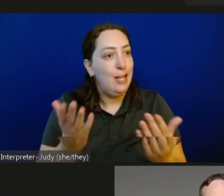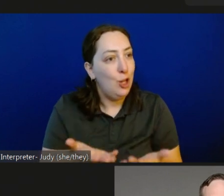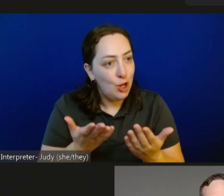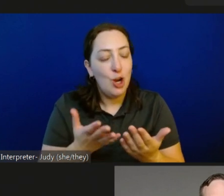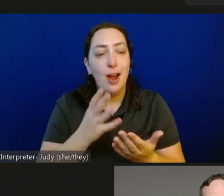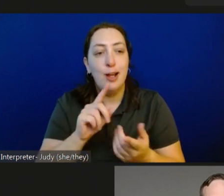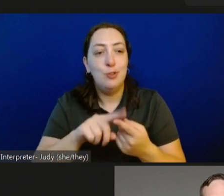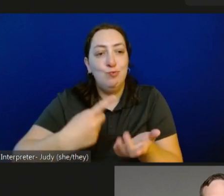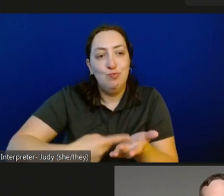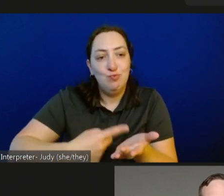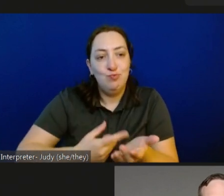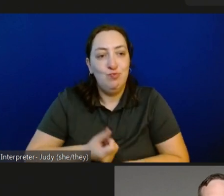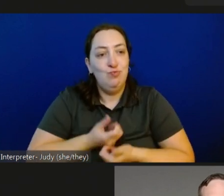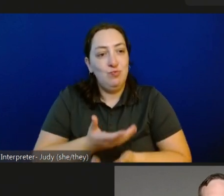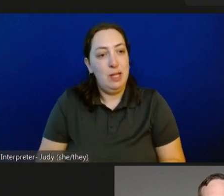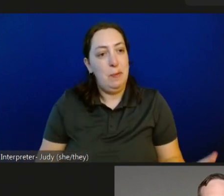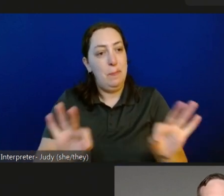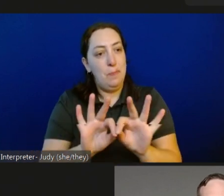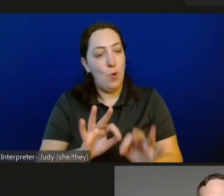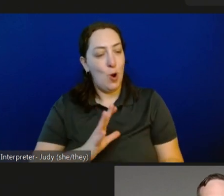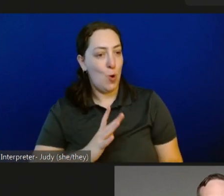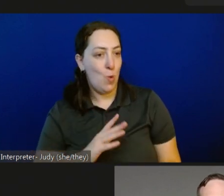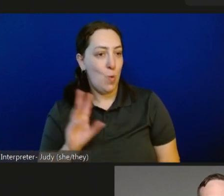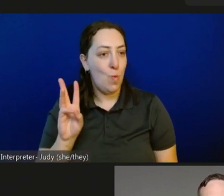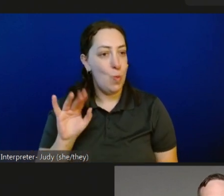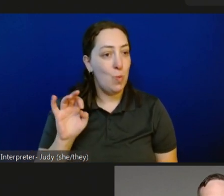this um cool wicked musical thanks so much